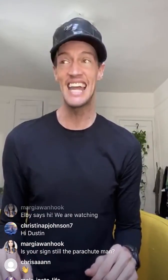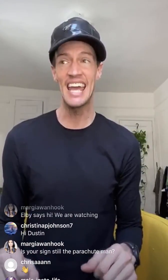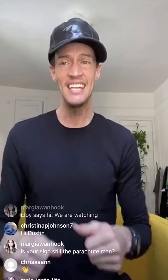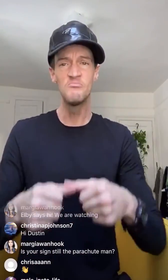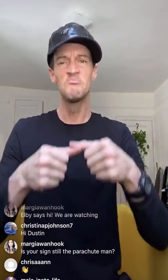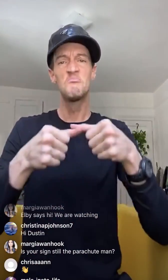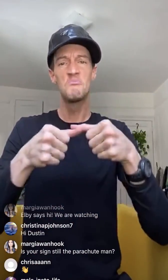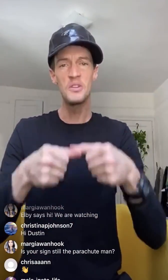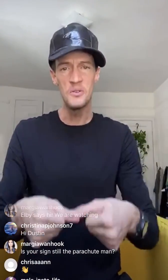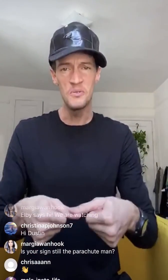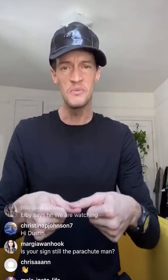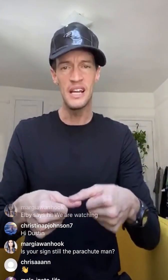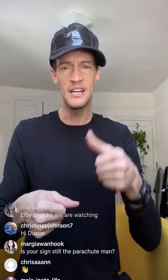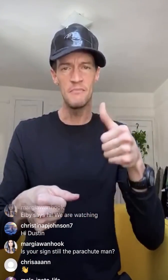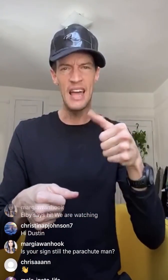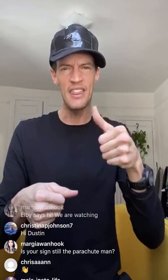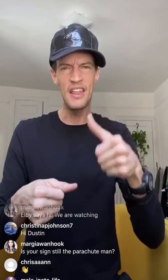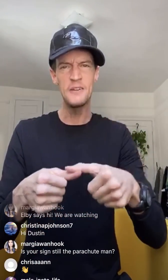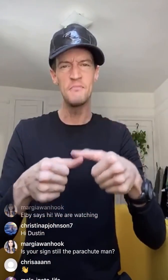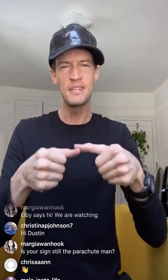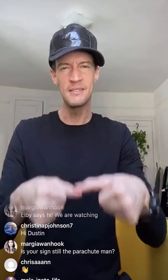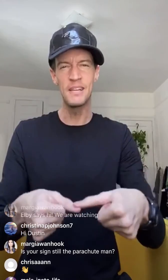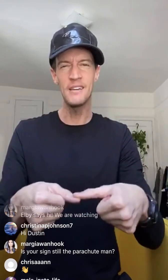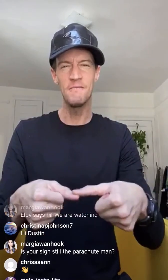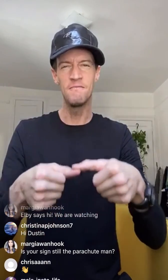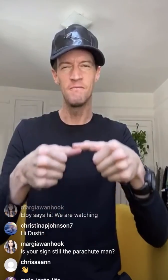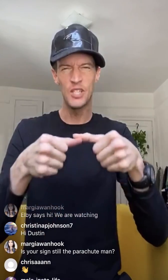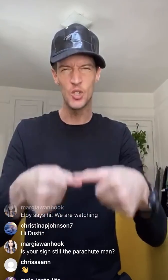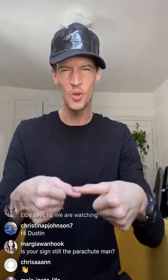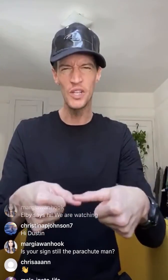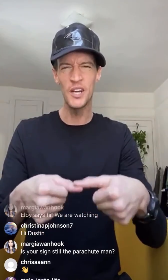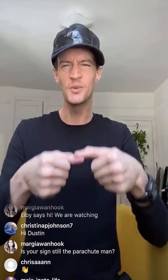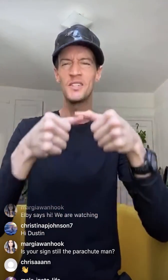to persevere. You have to persevere when you're waiting.